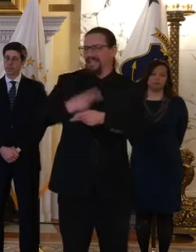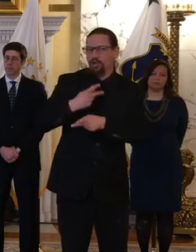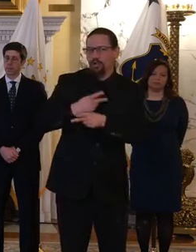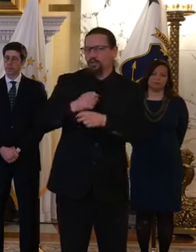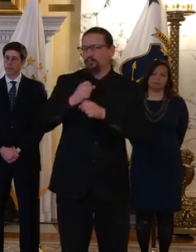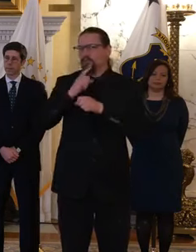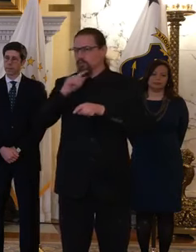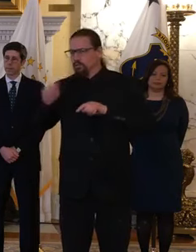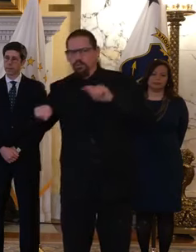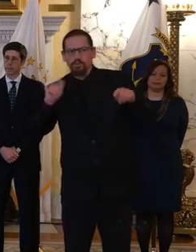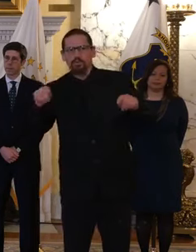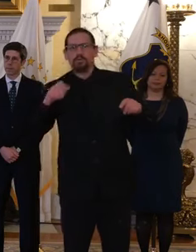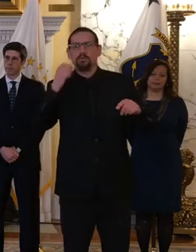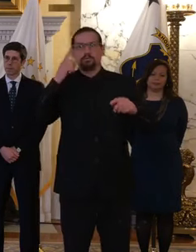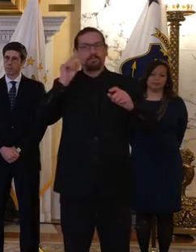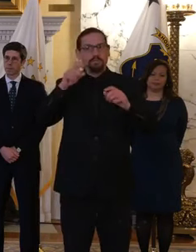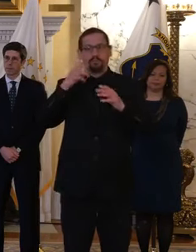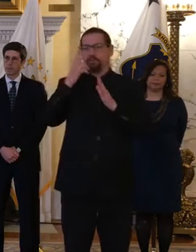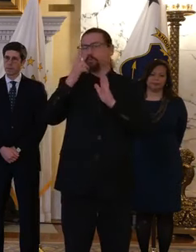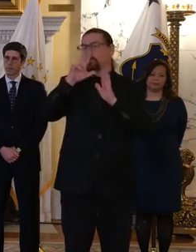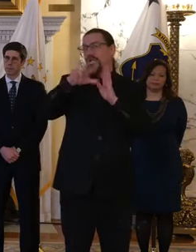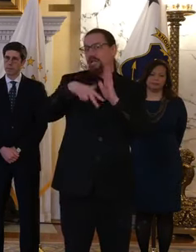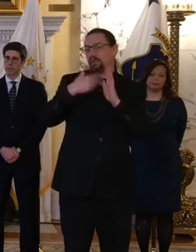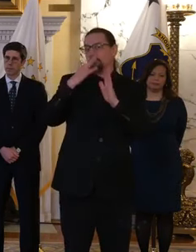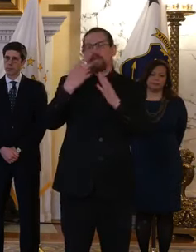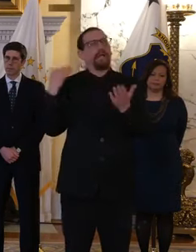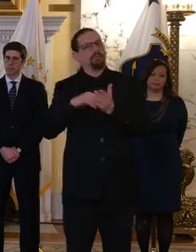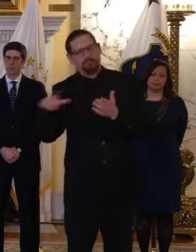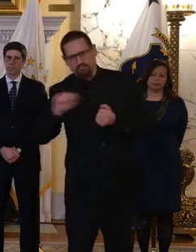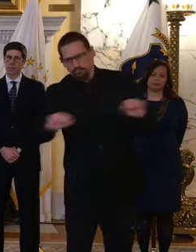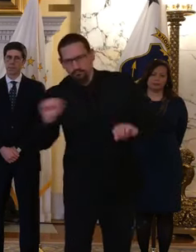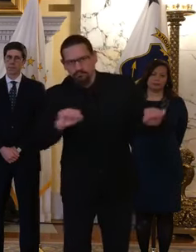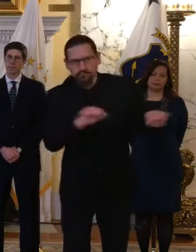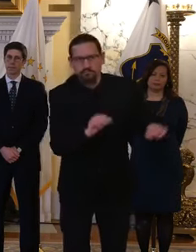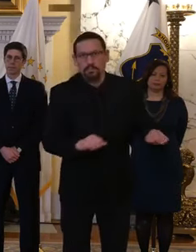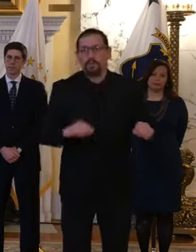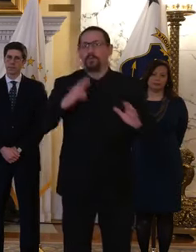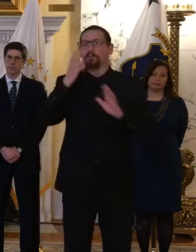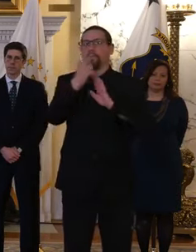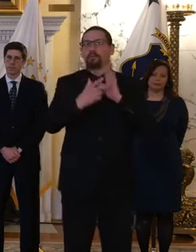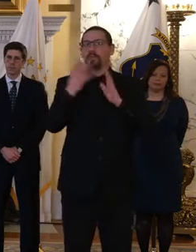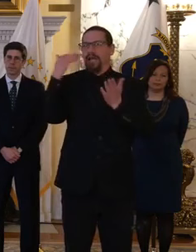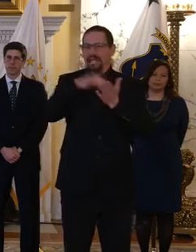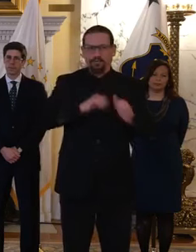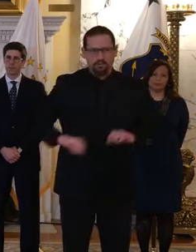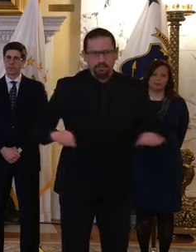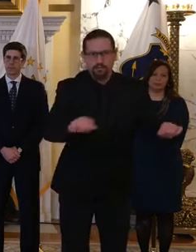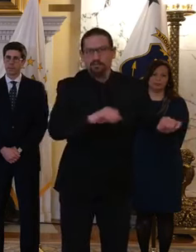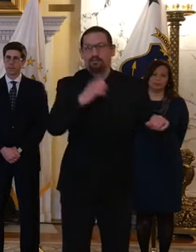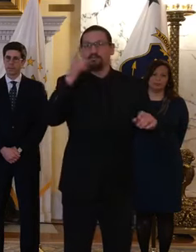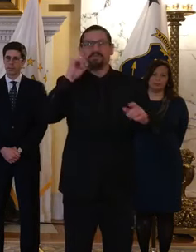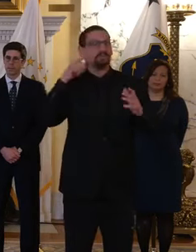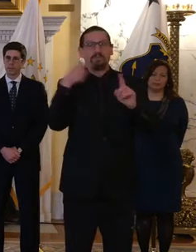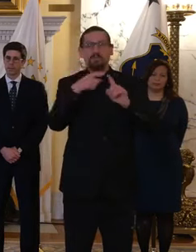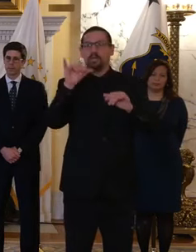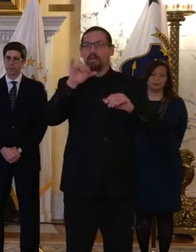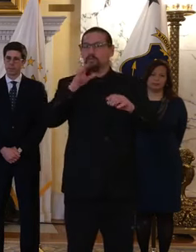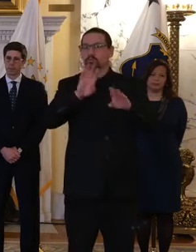focusing on high-touch surfaces like doorknobs and railings. That means